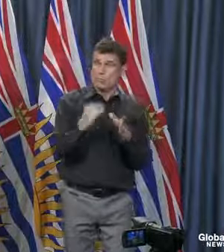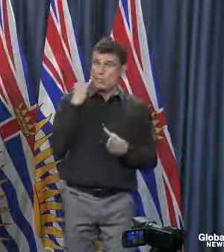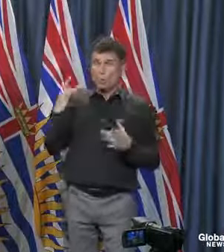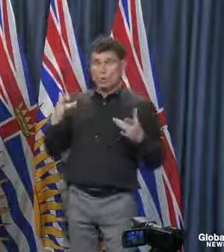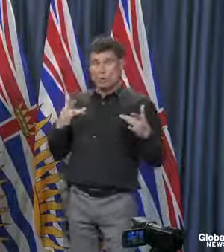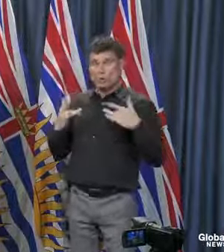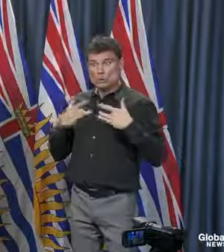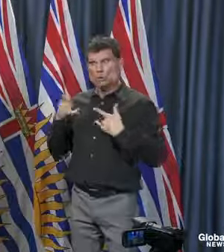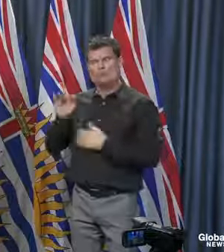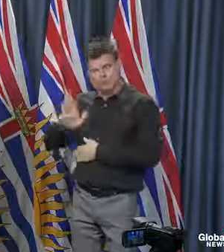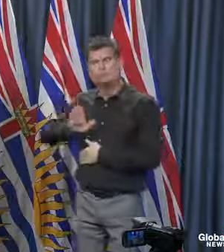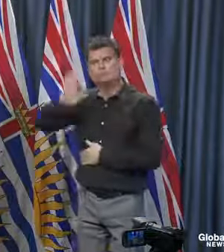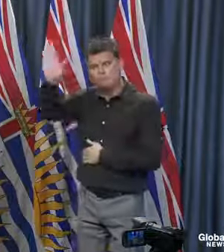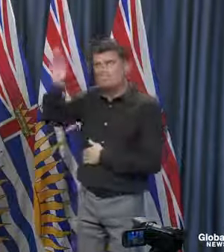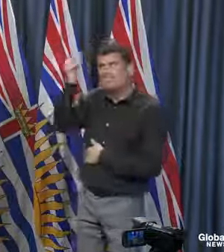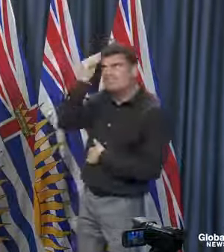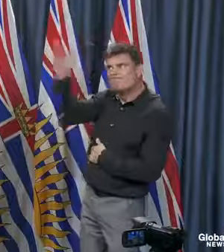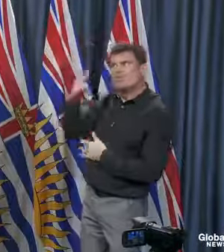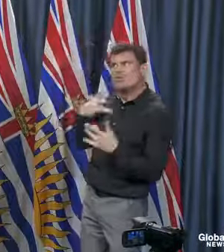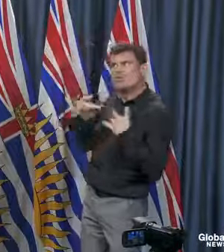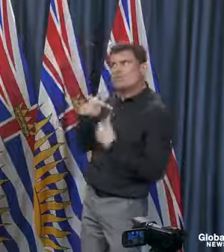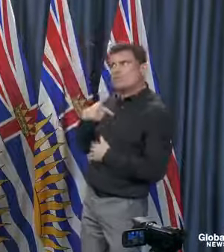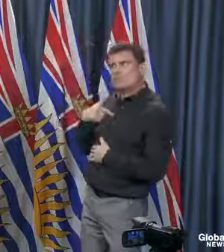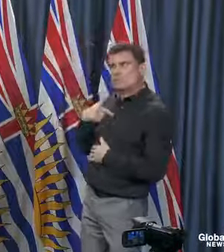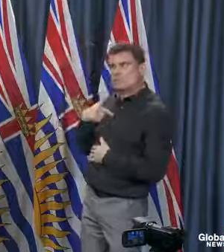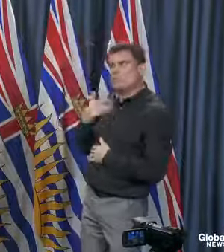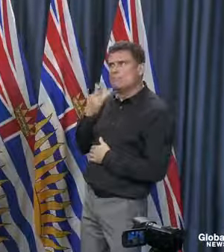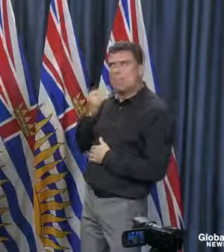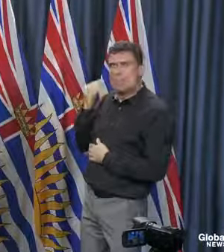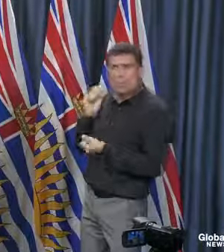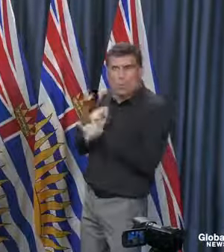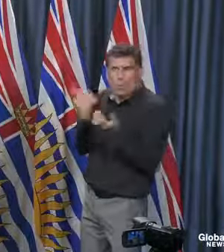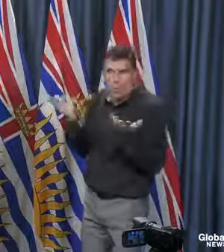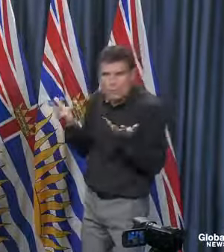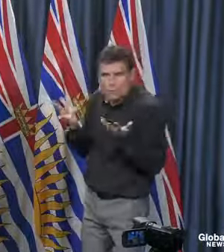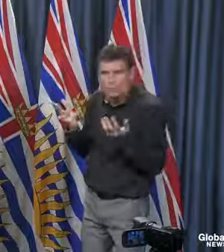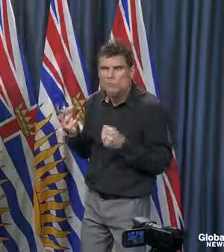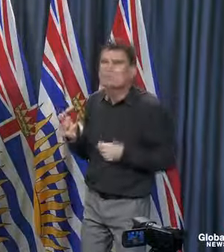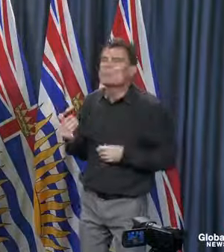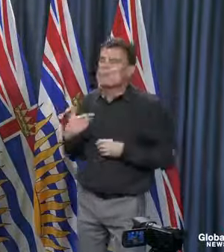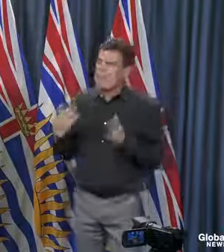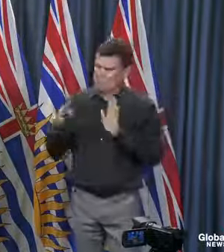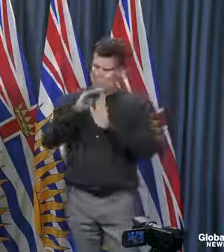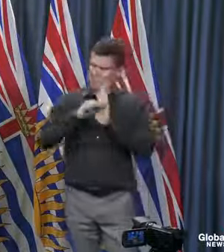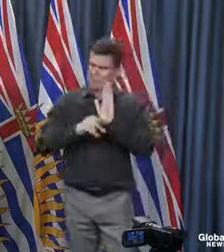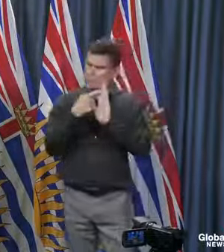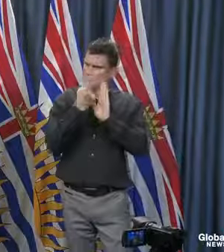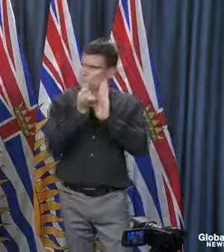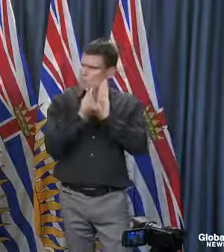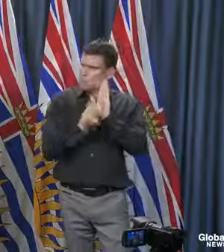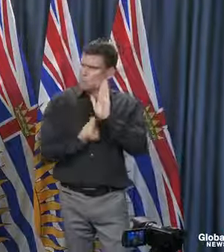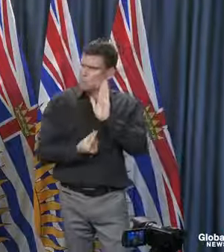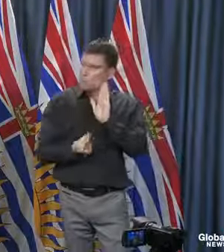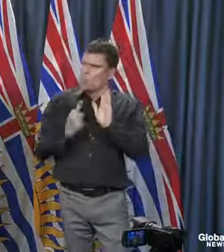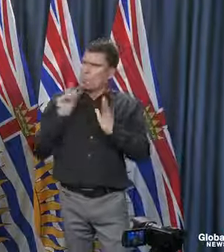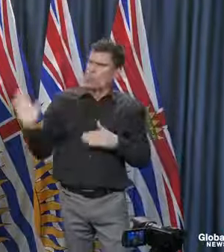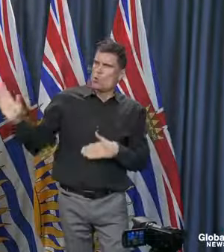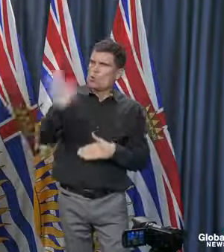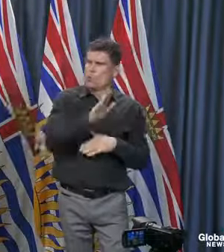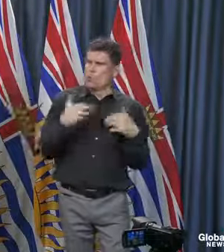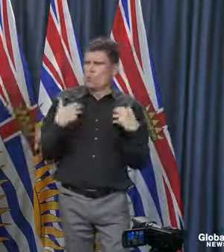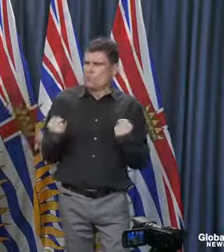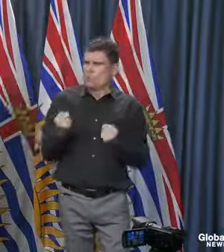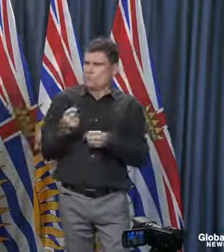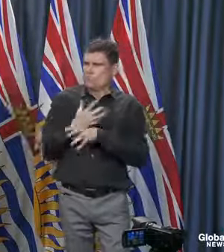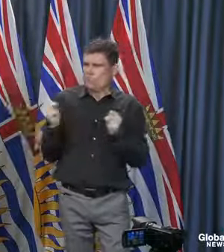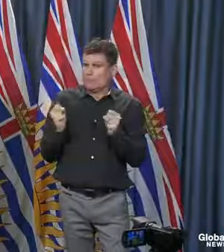and I didn't mention it in the list of things that we're doing, we noted as well that there is none for sick notes in this time, that we